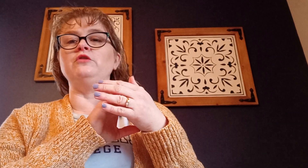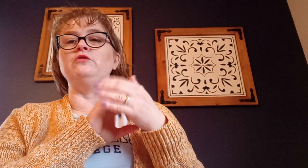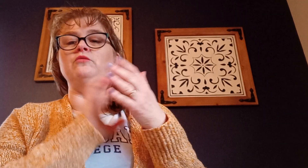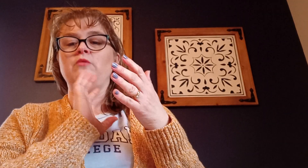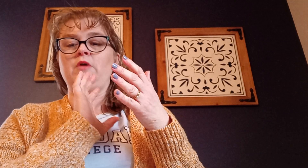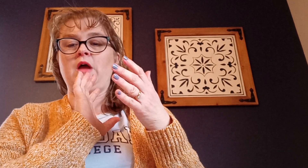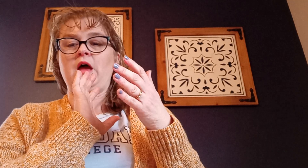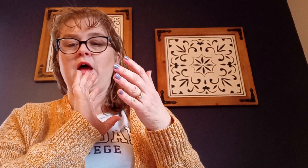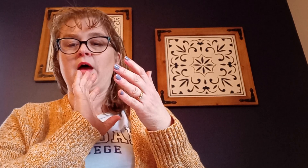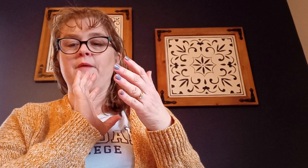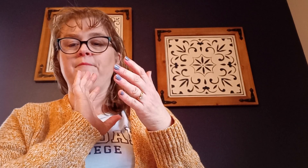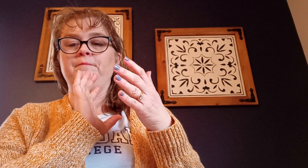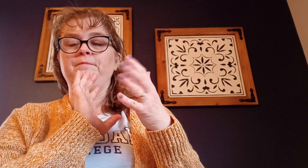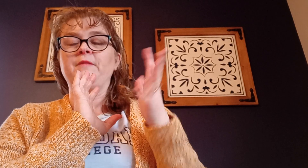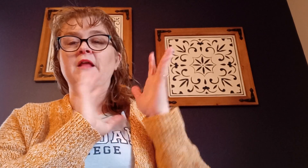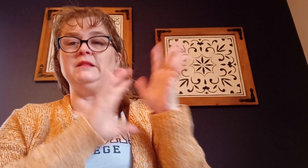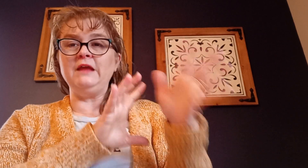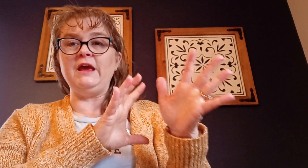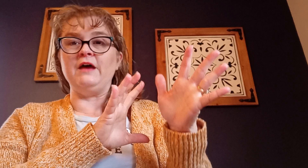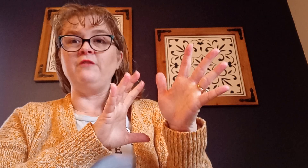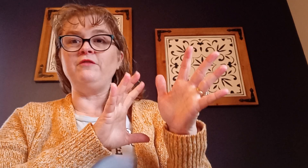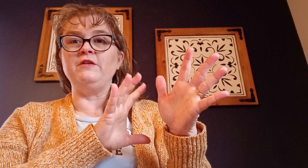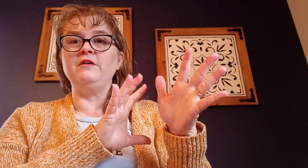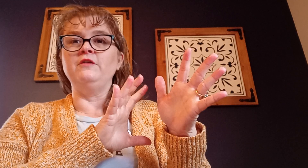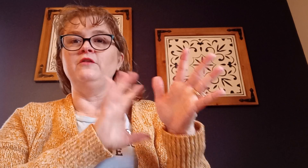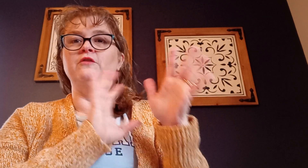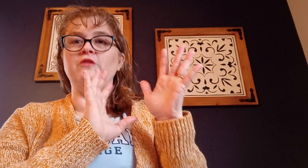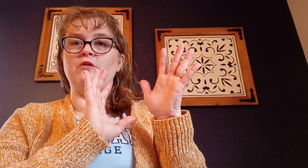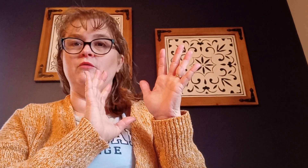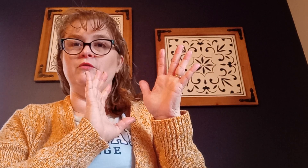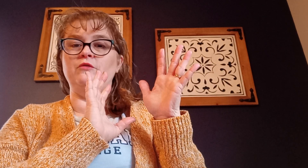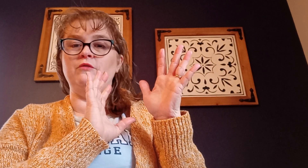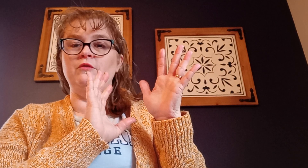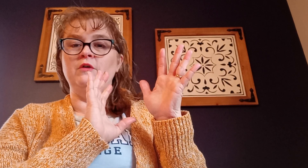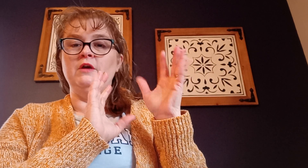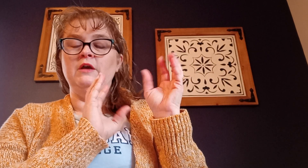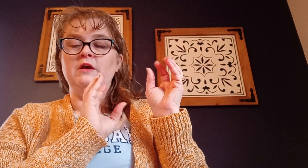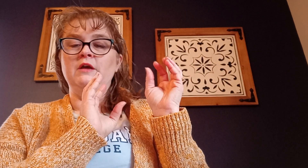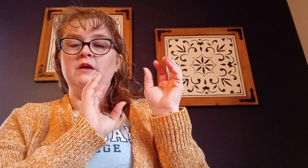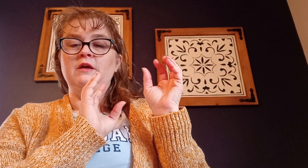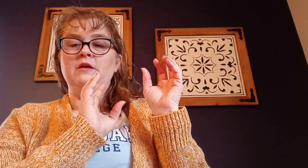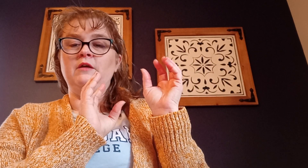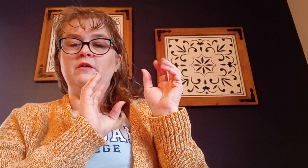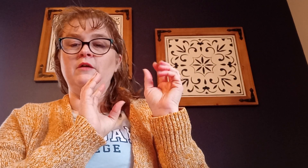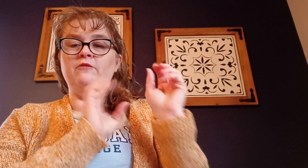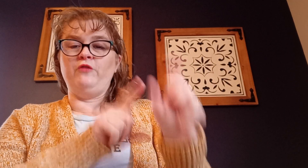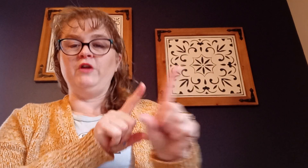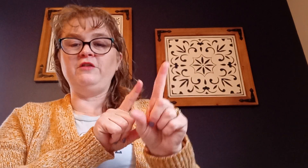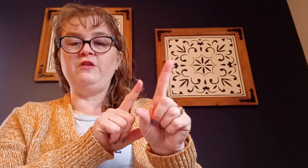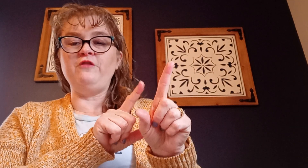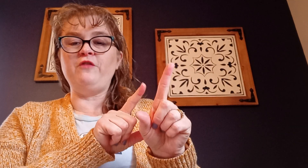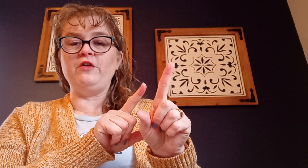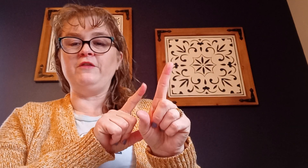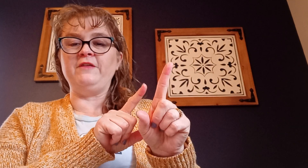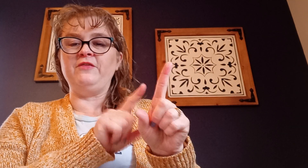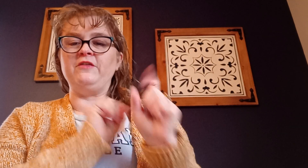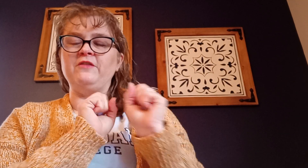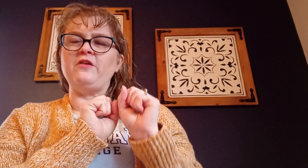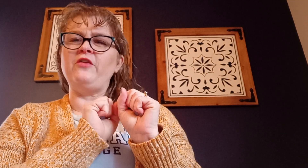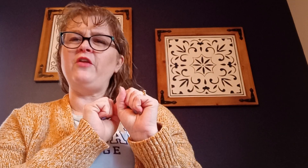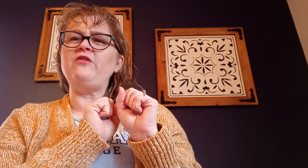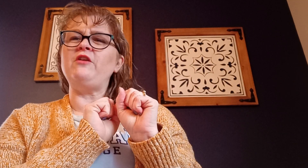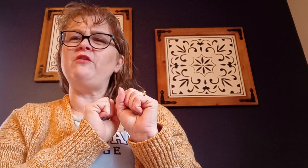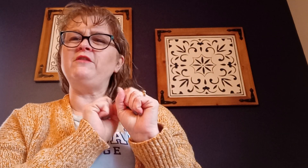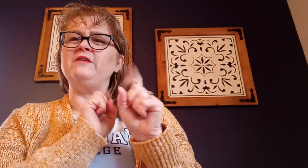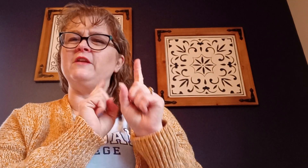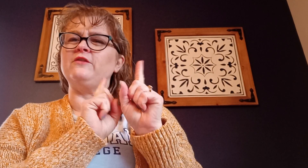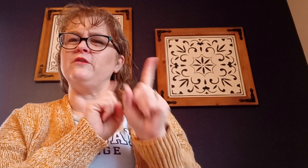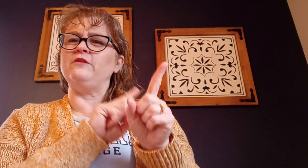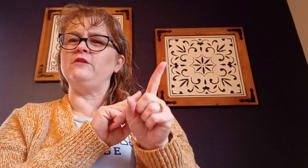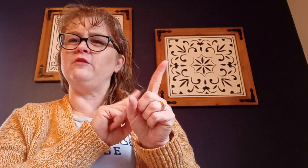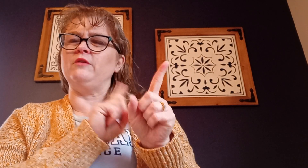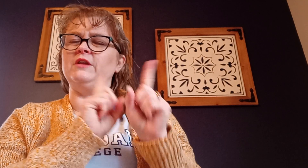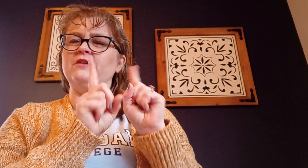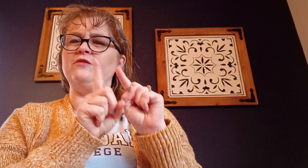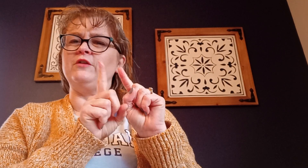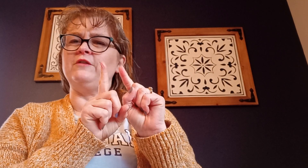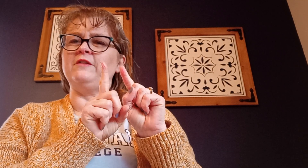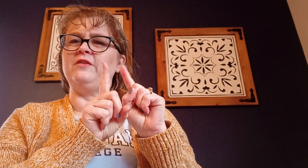to live. So for it to do photosynthesis, although it's interesting that's a zoo and does